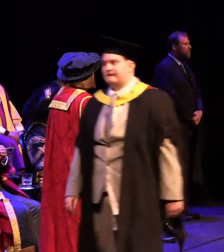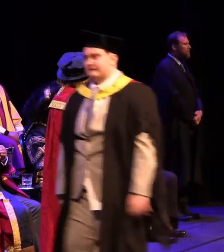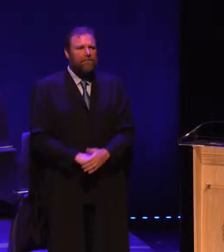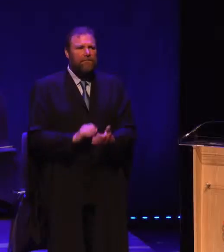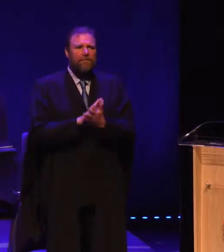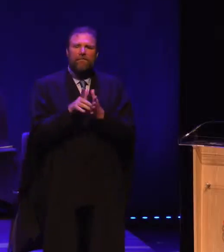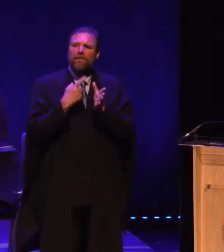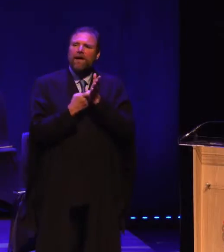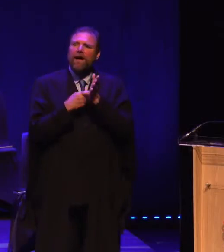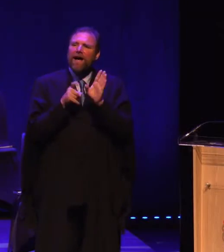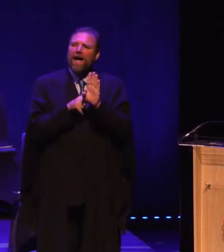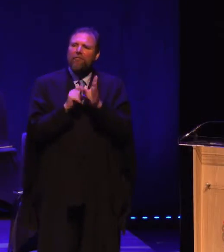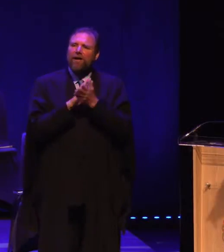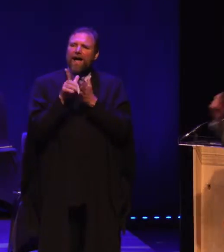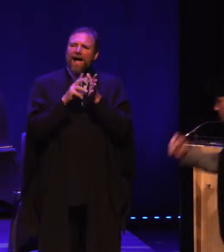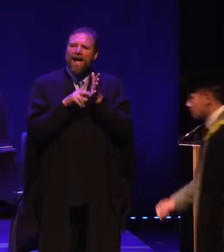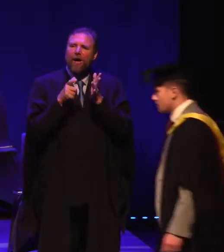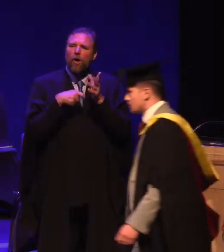Harry Hancock.